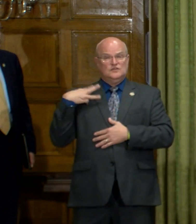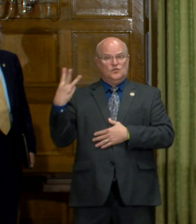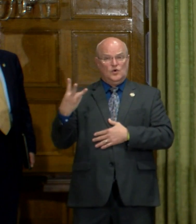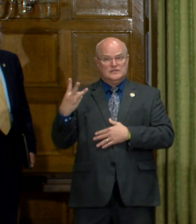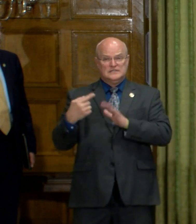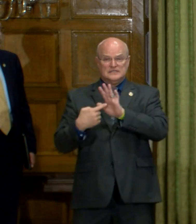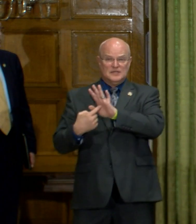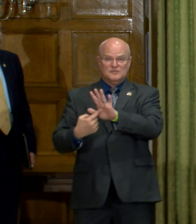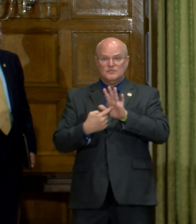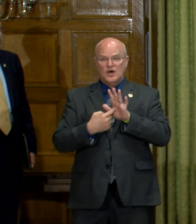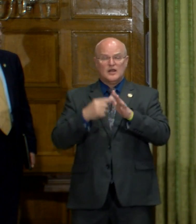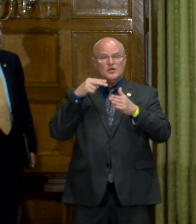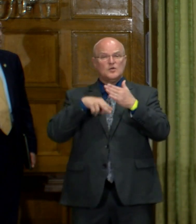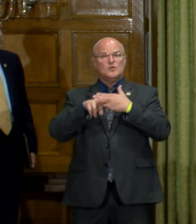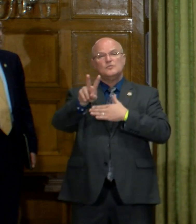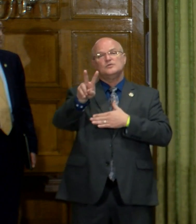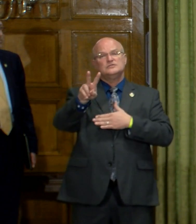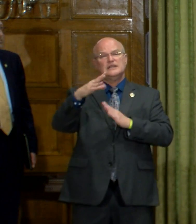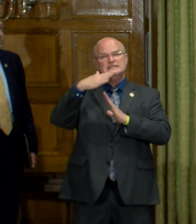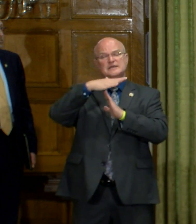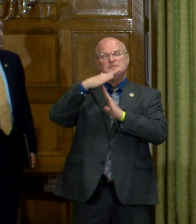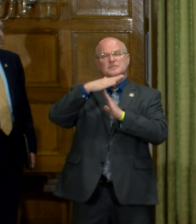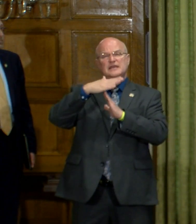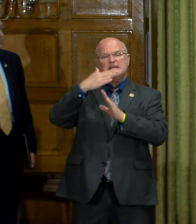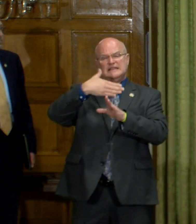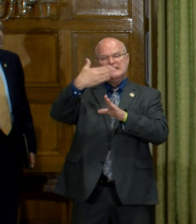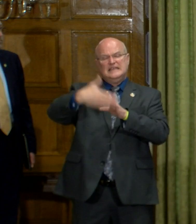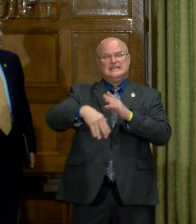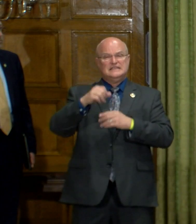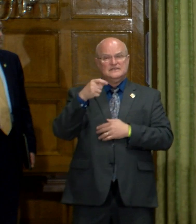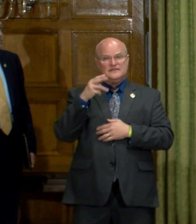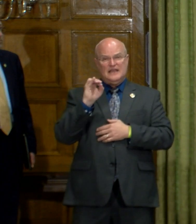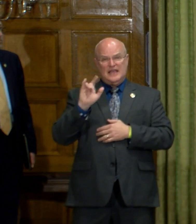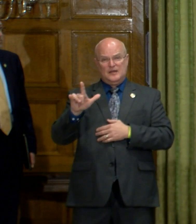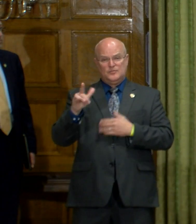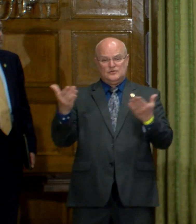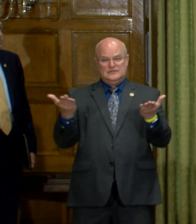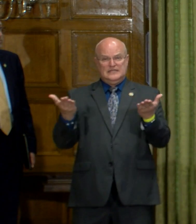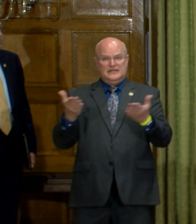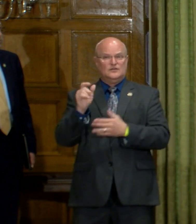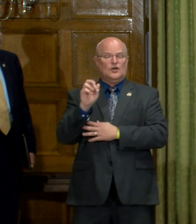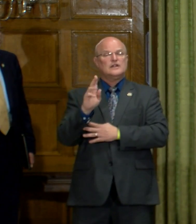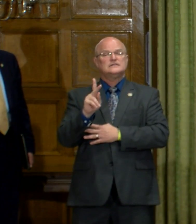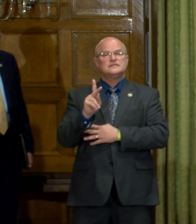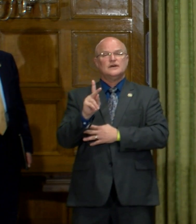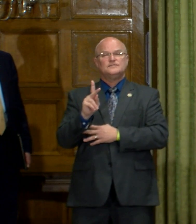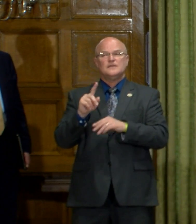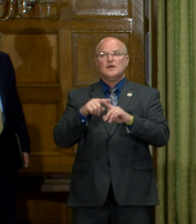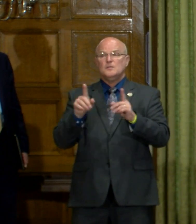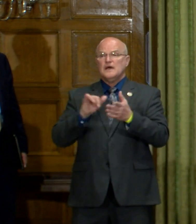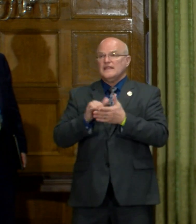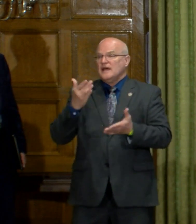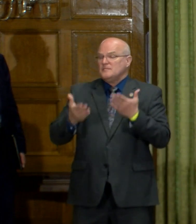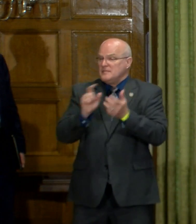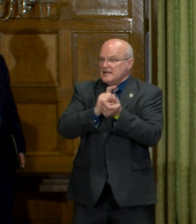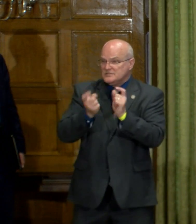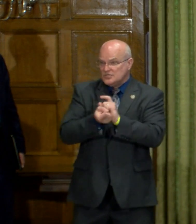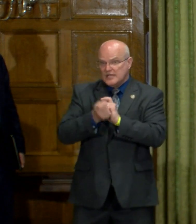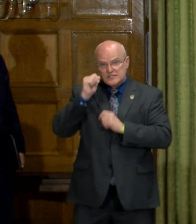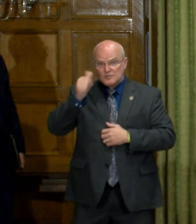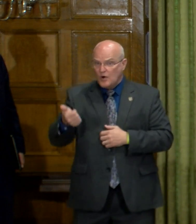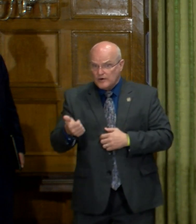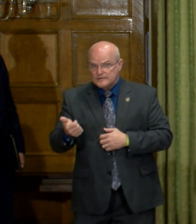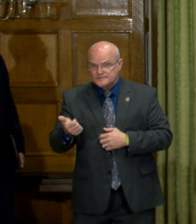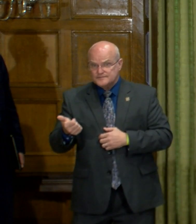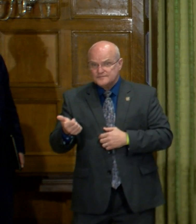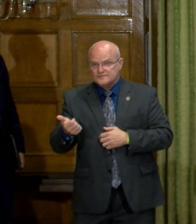model projects a peak toward the end of April here in Arkansas, but that might change